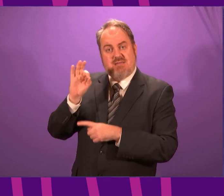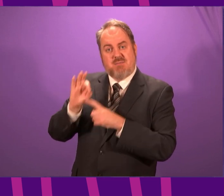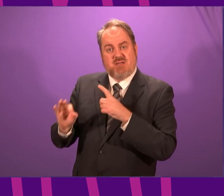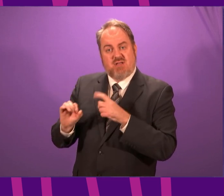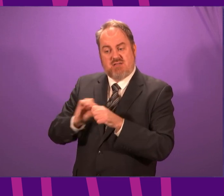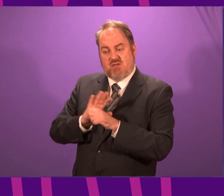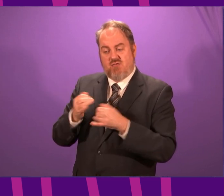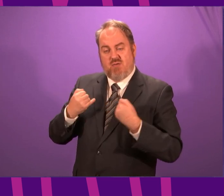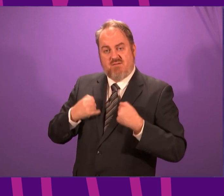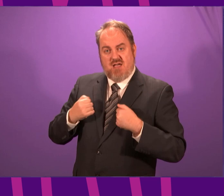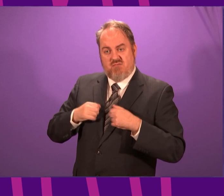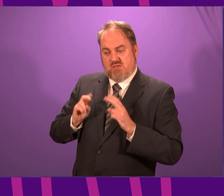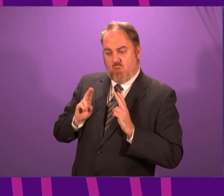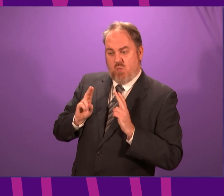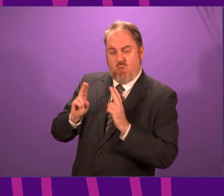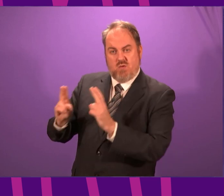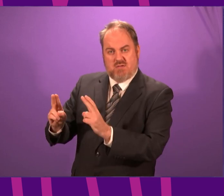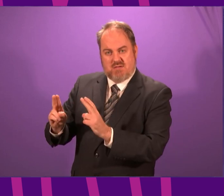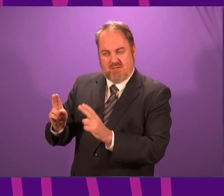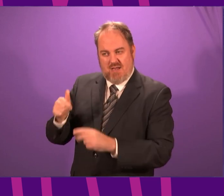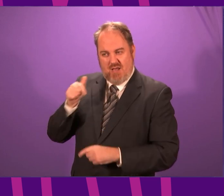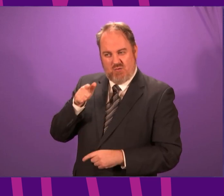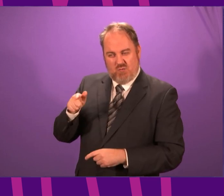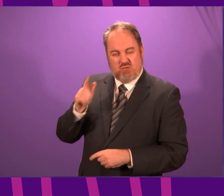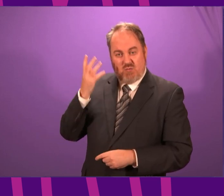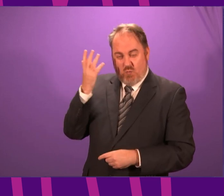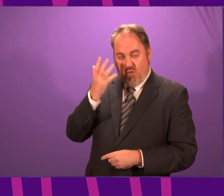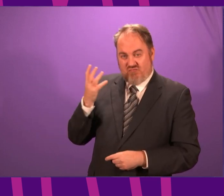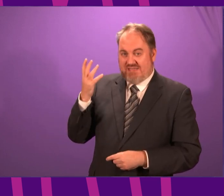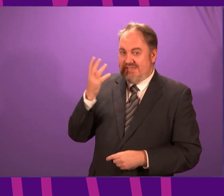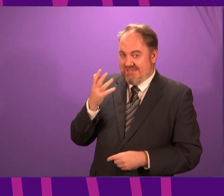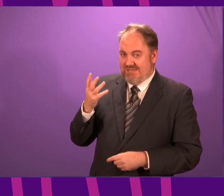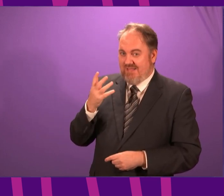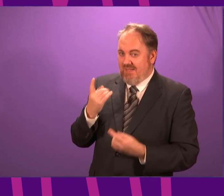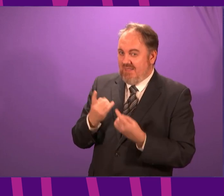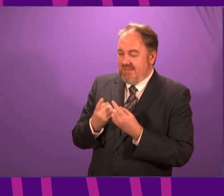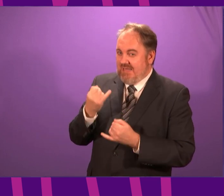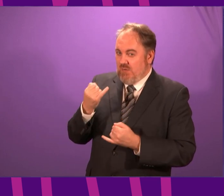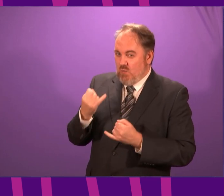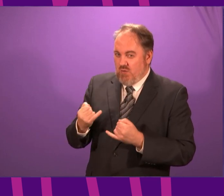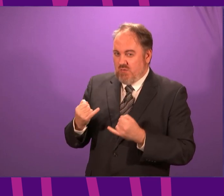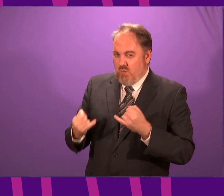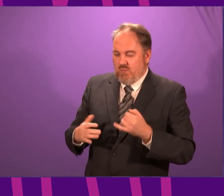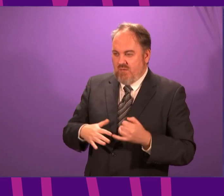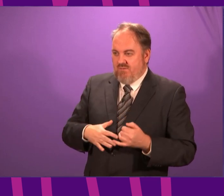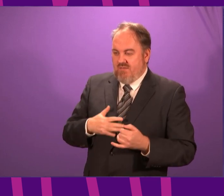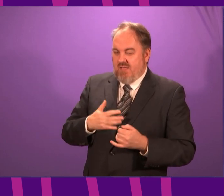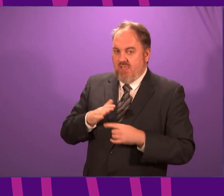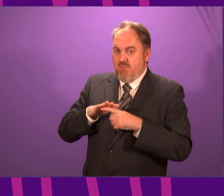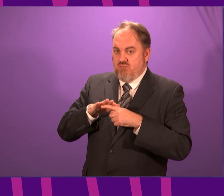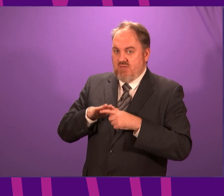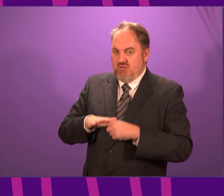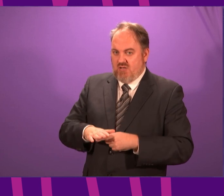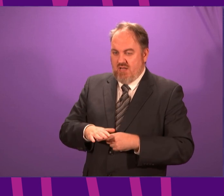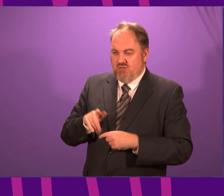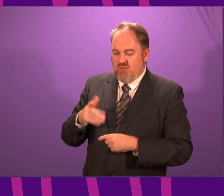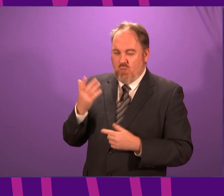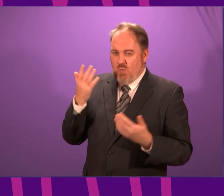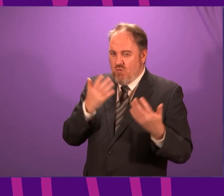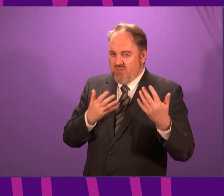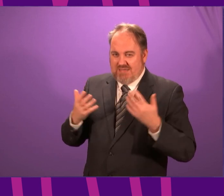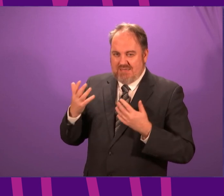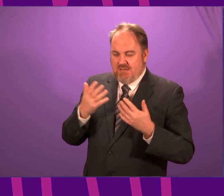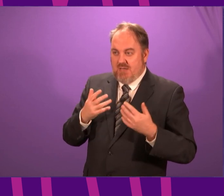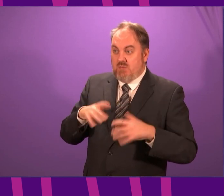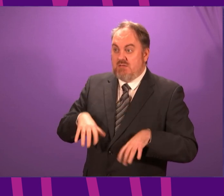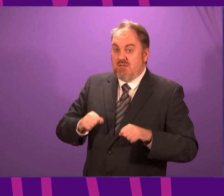year. And I could hear the worry in her voice as she warned that things were getting bad, pressure was building, and she was really worried about going through